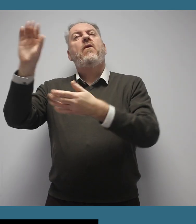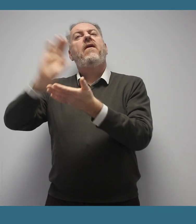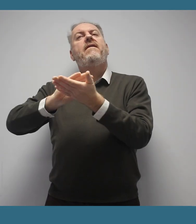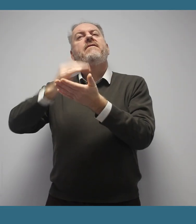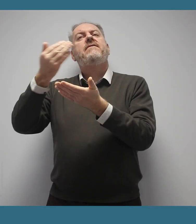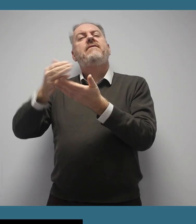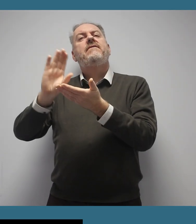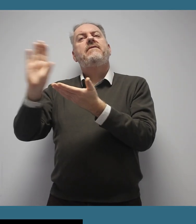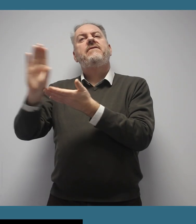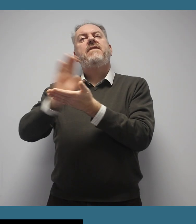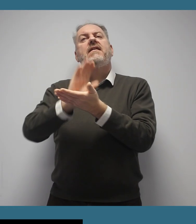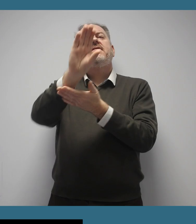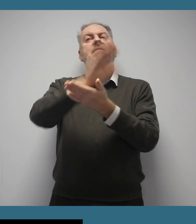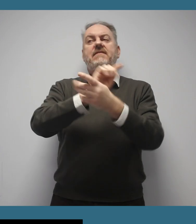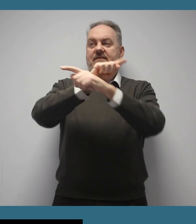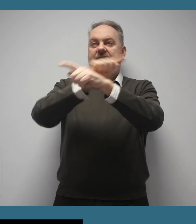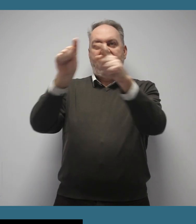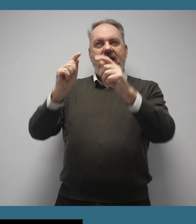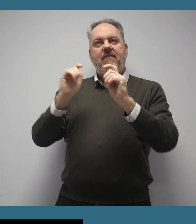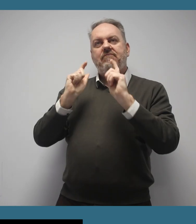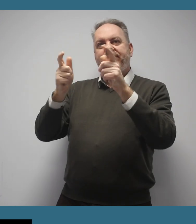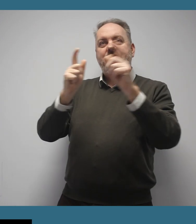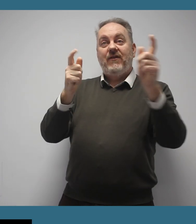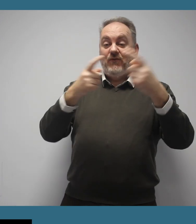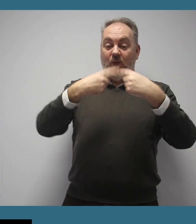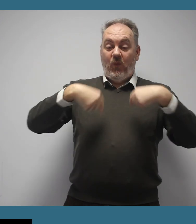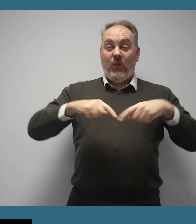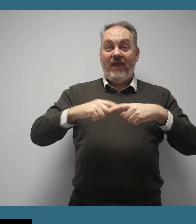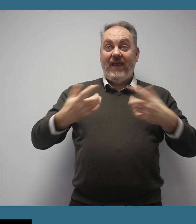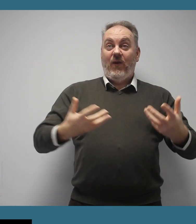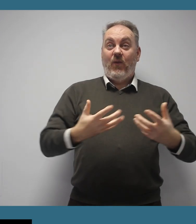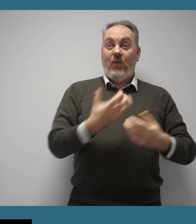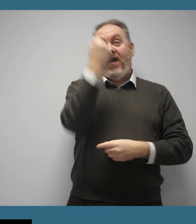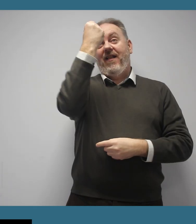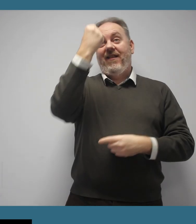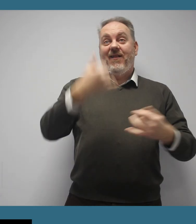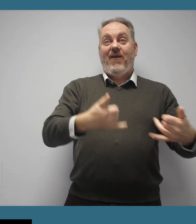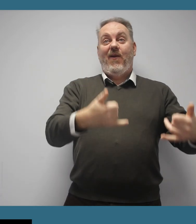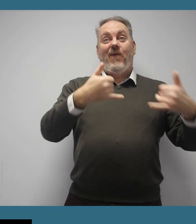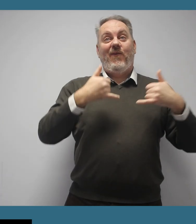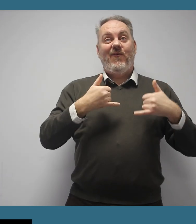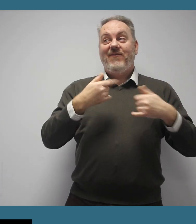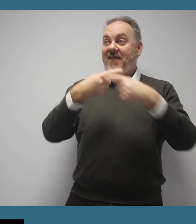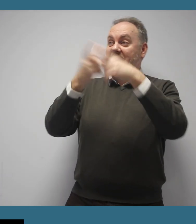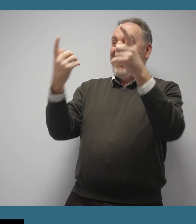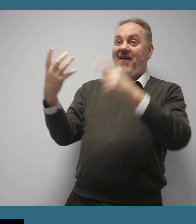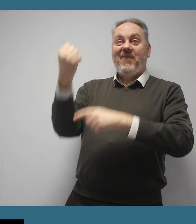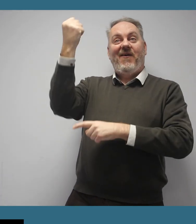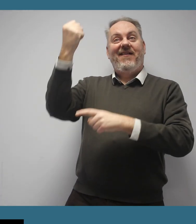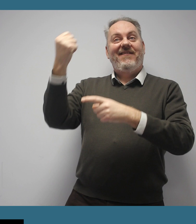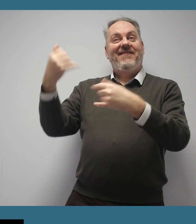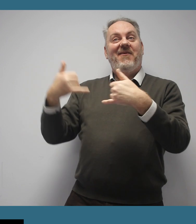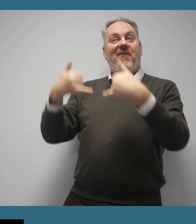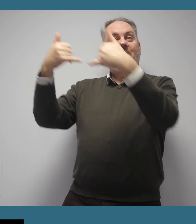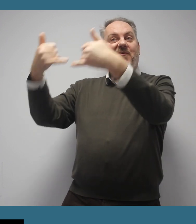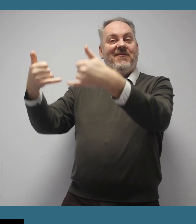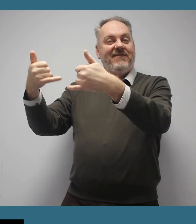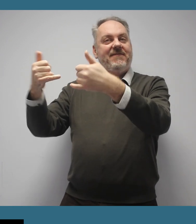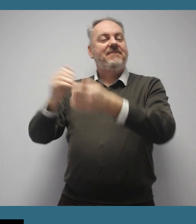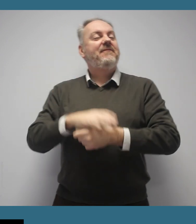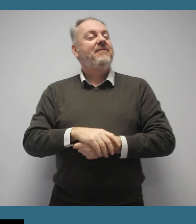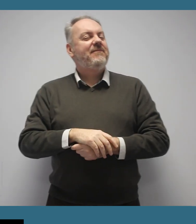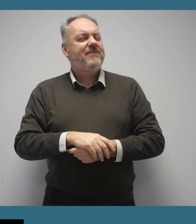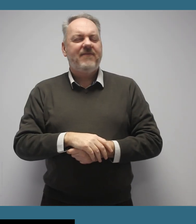different categories and stuff. So yeah, it's multi-award winning. Multi-award winning. That's what I was going. Yeah, very good. And if you were to do